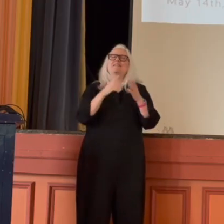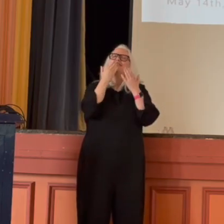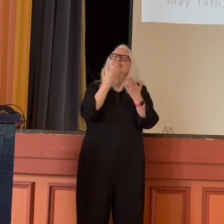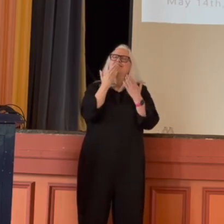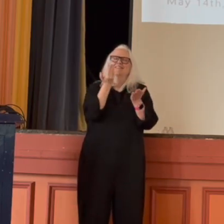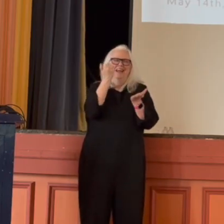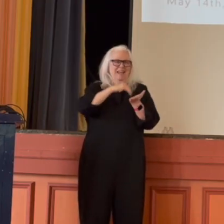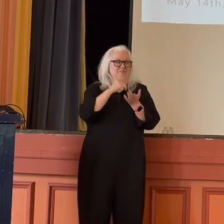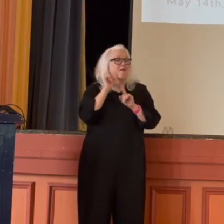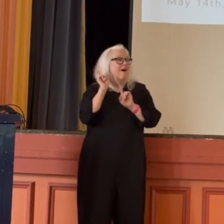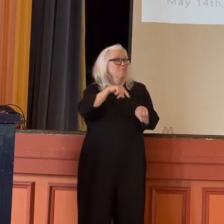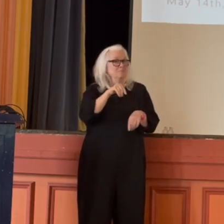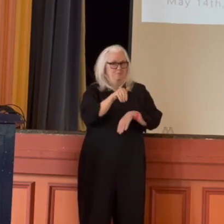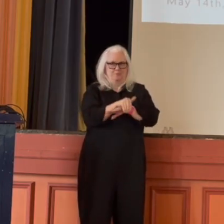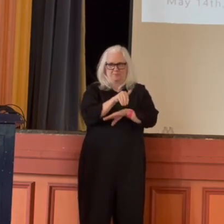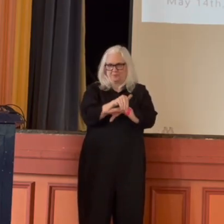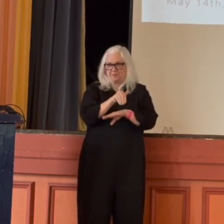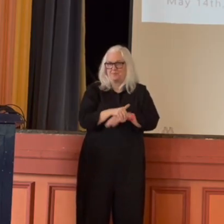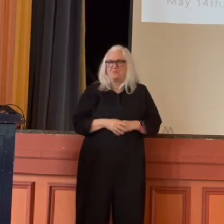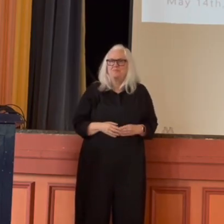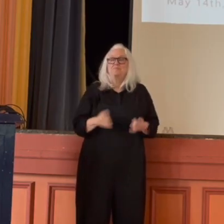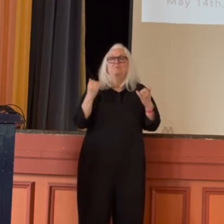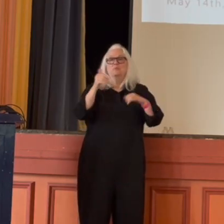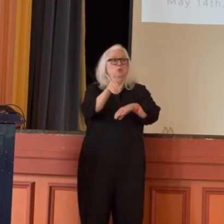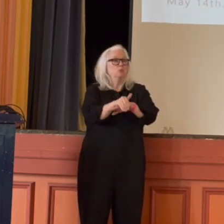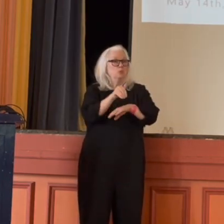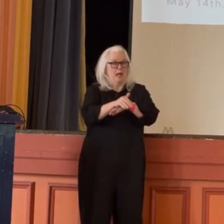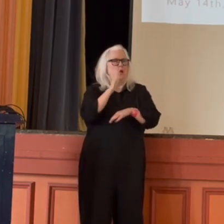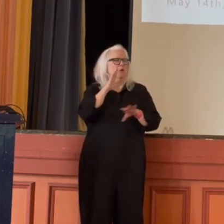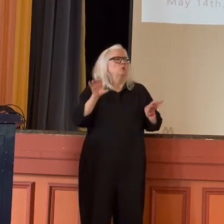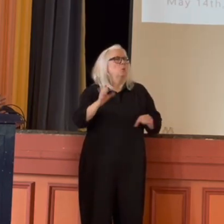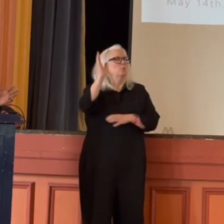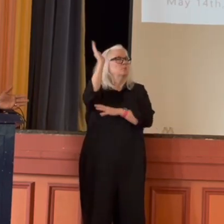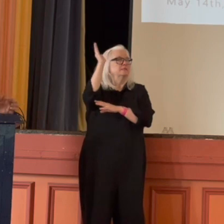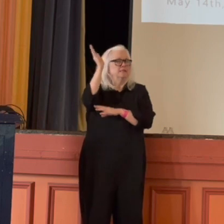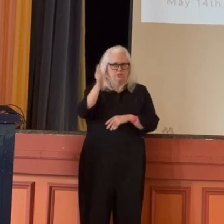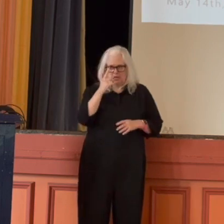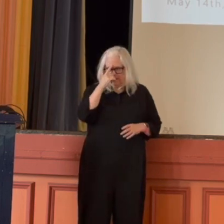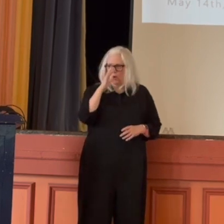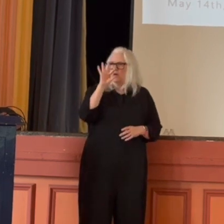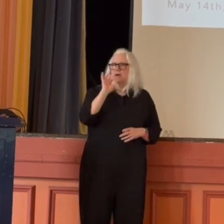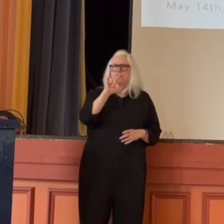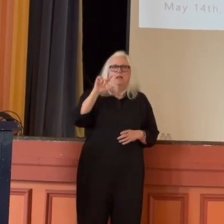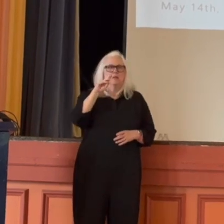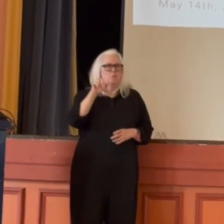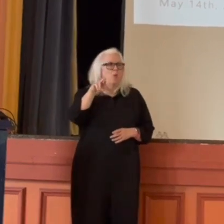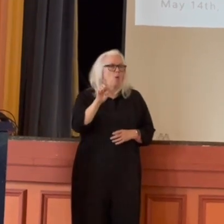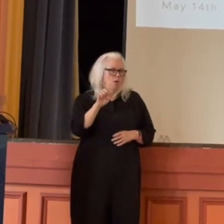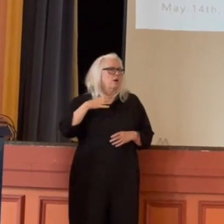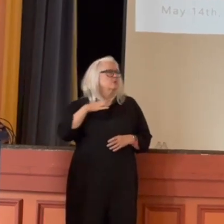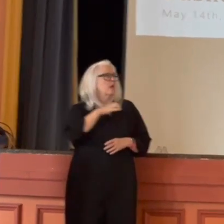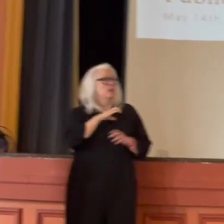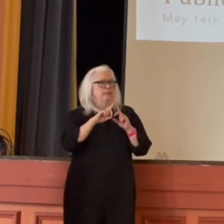attending. Tonight, we're going to be doing a presentation for the Fillmore Council District, some of the projects that